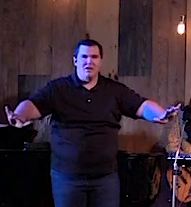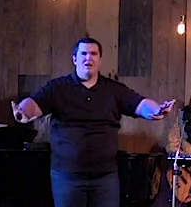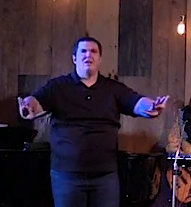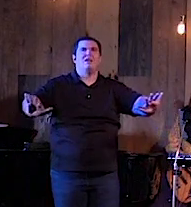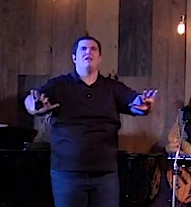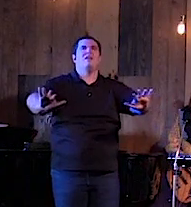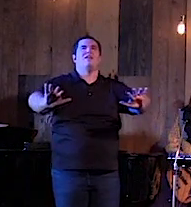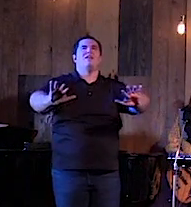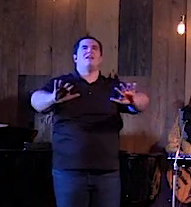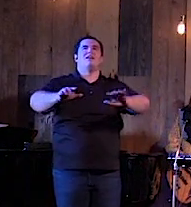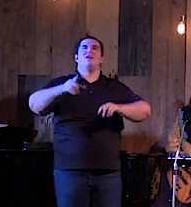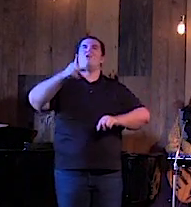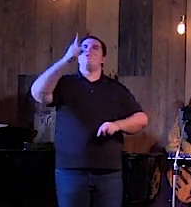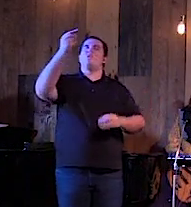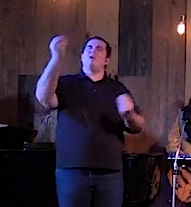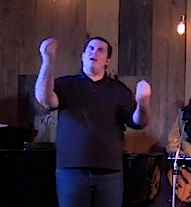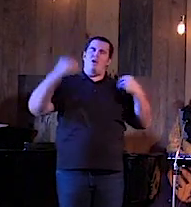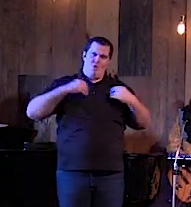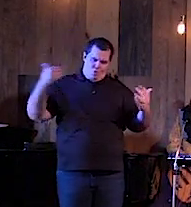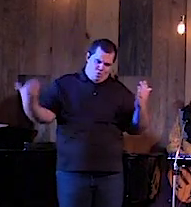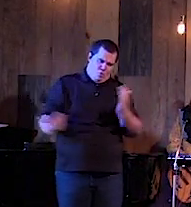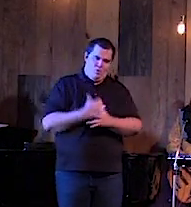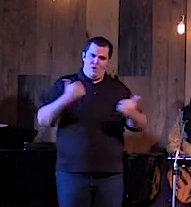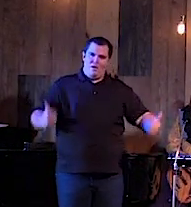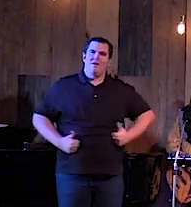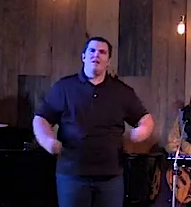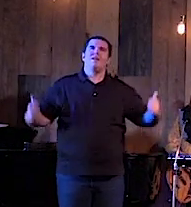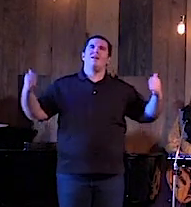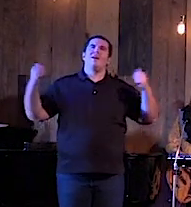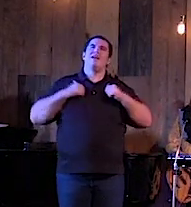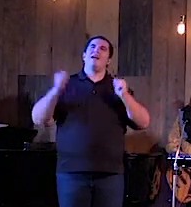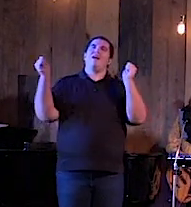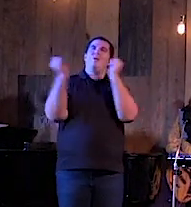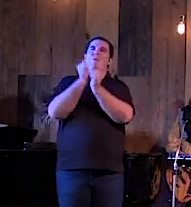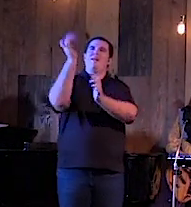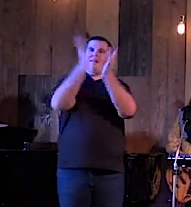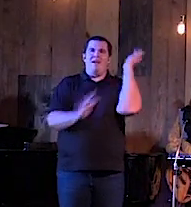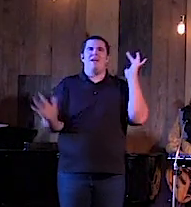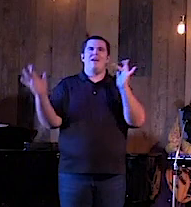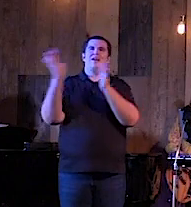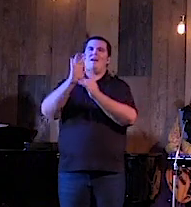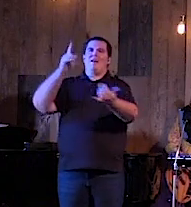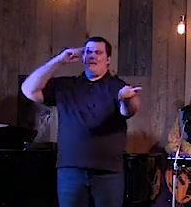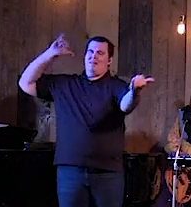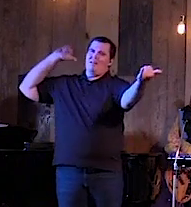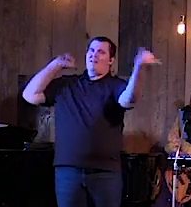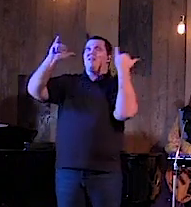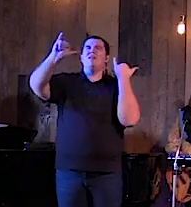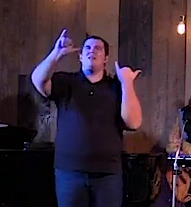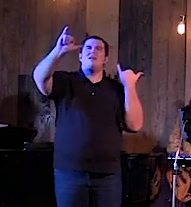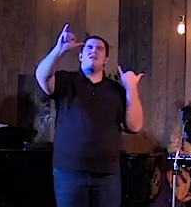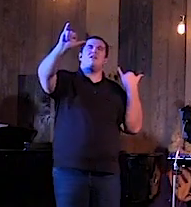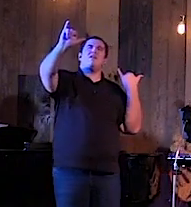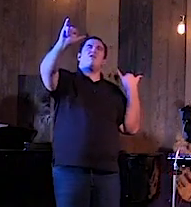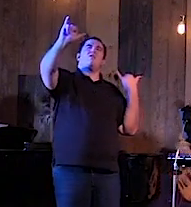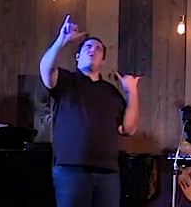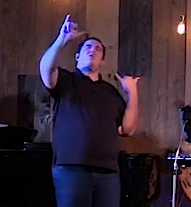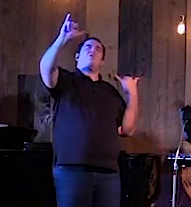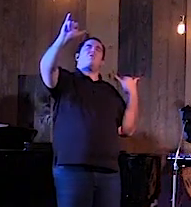over me. You have made me new. Now life begins